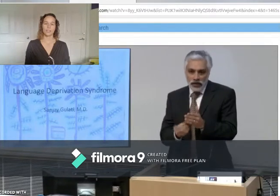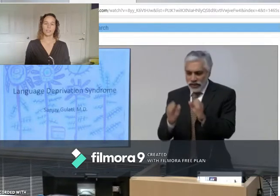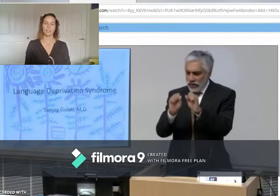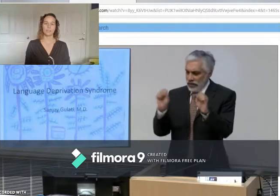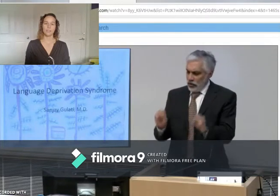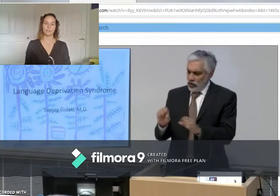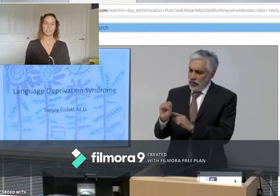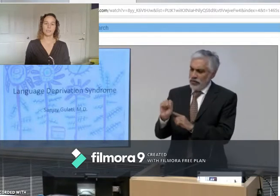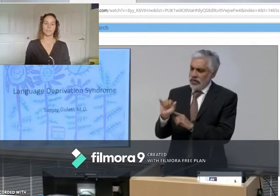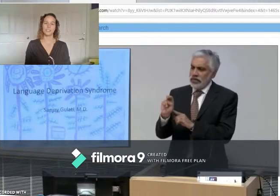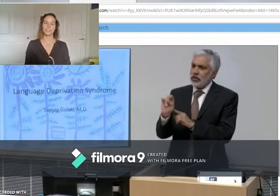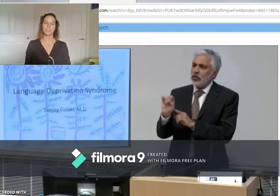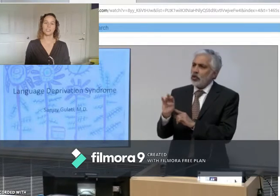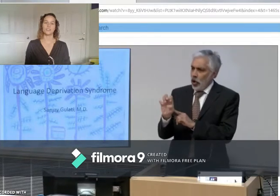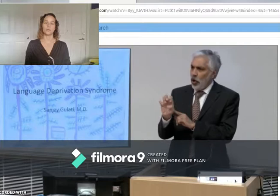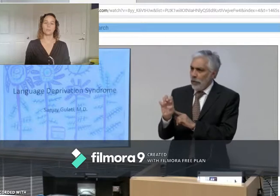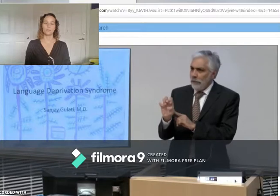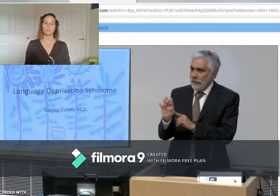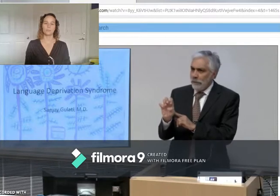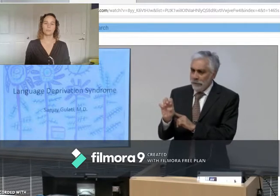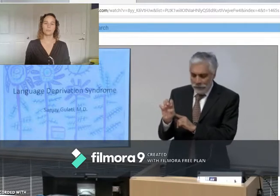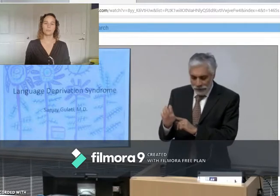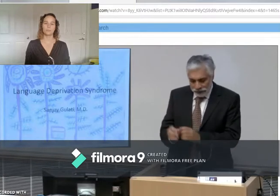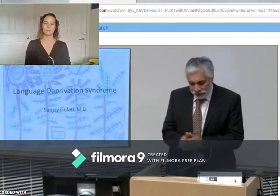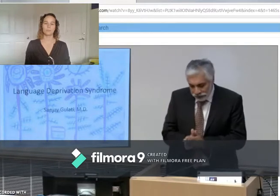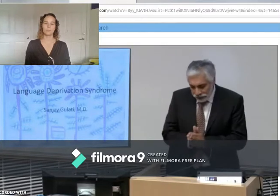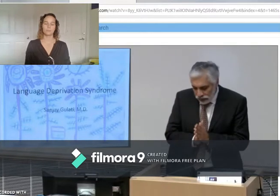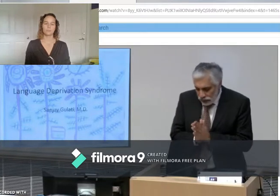I call it language deprivation syndrome.